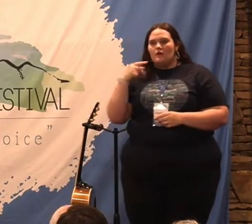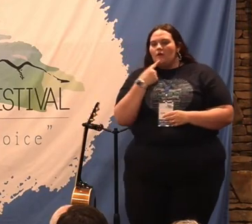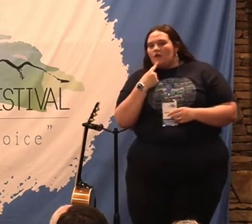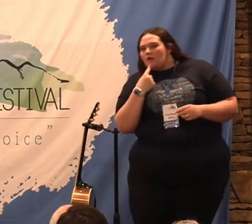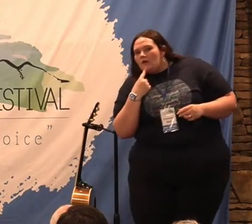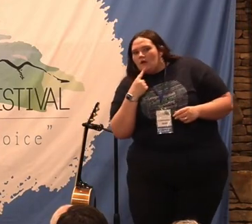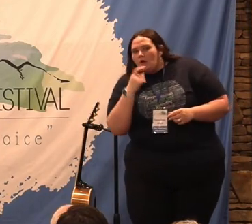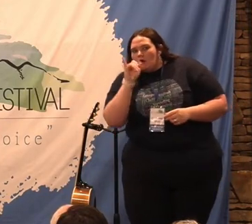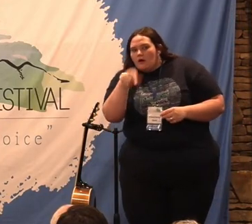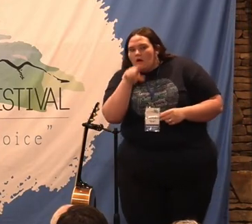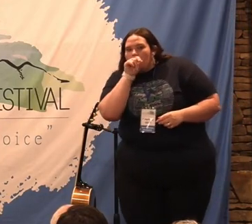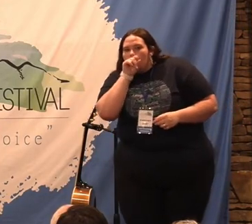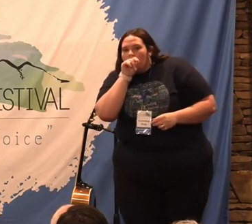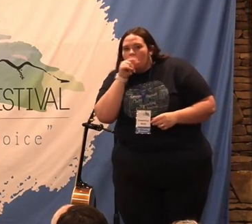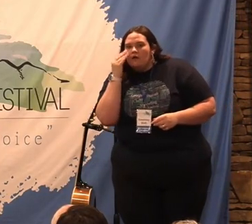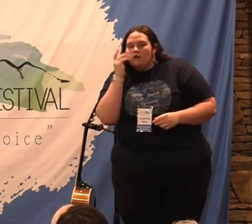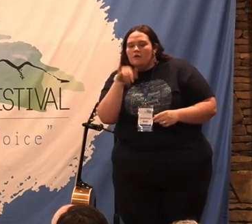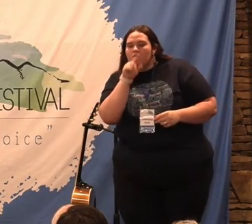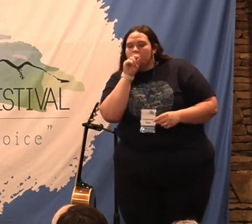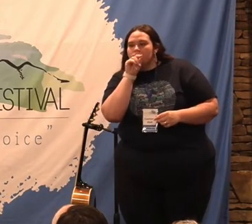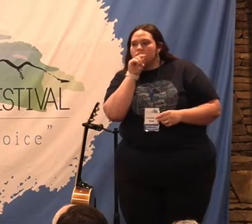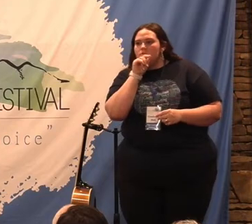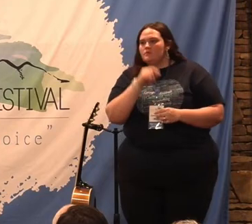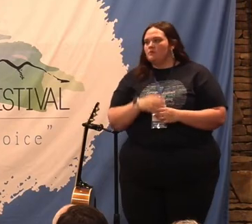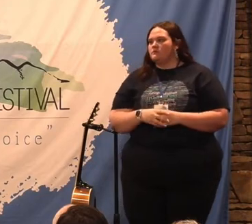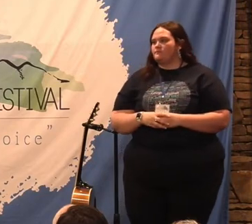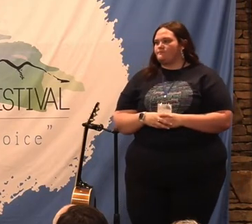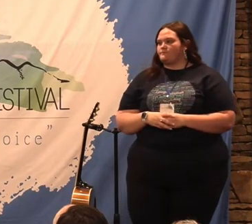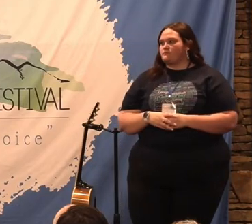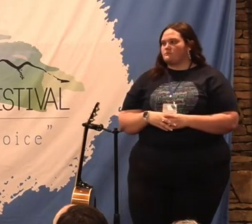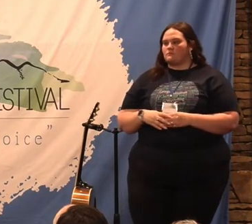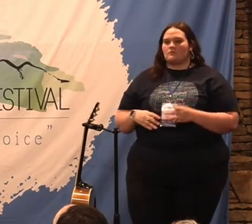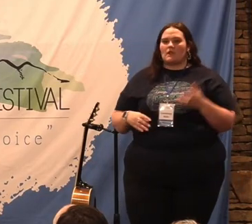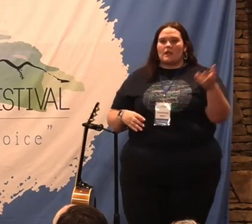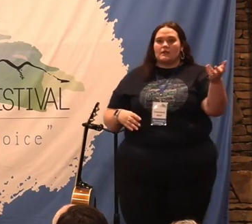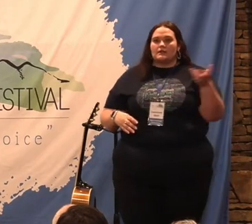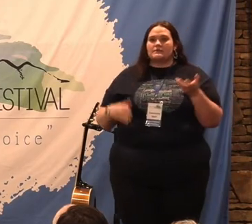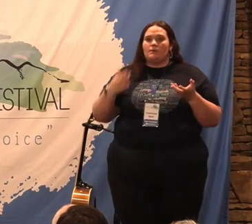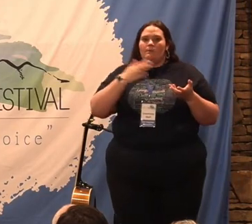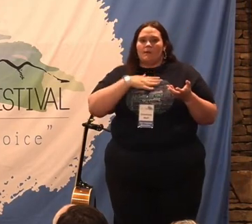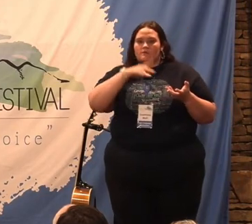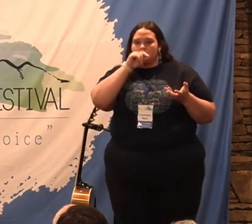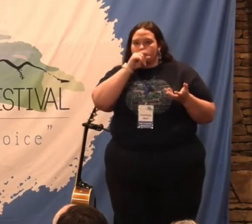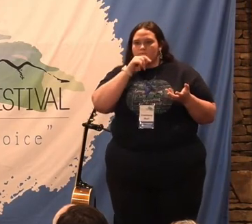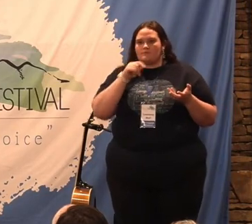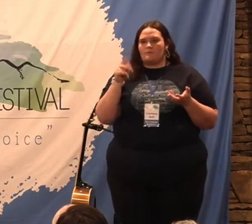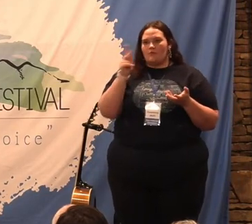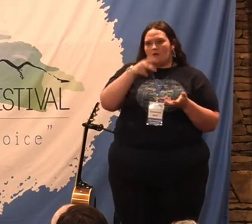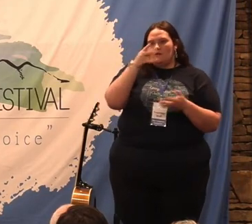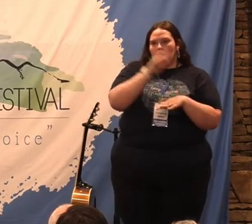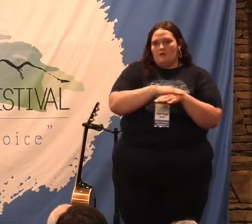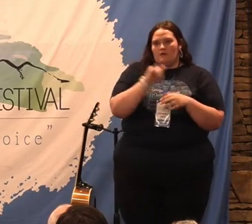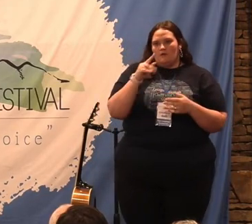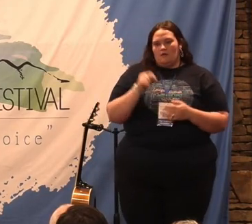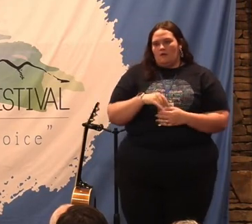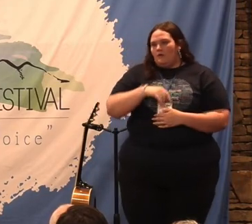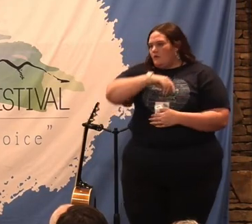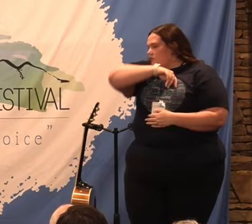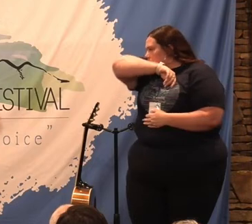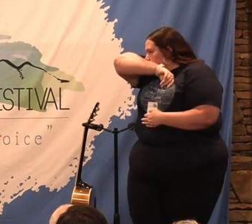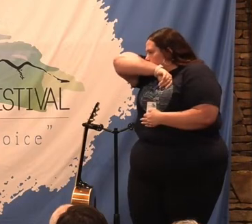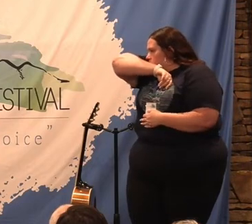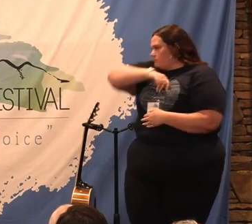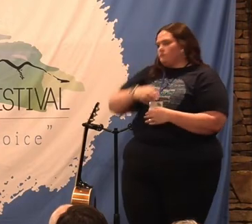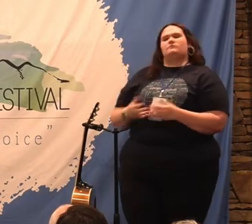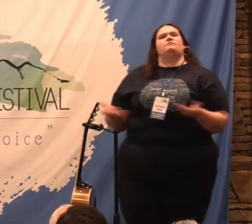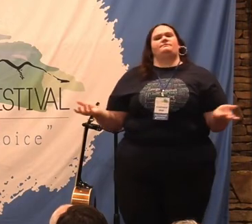the door of her room, goes into the kitchen, grabs my piece of chicken and puts ketchup on it. Thank you. And she